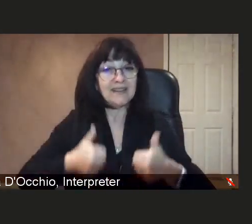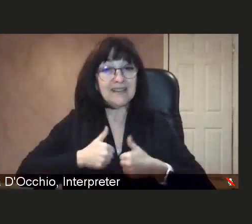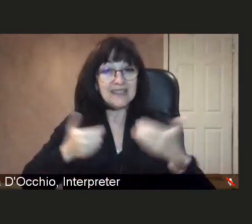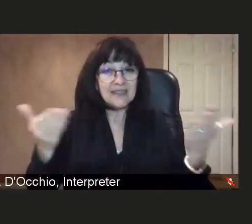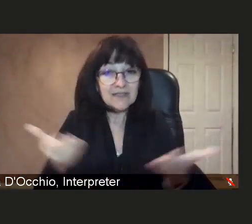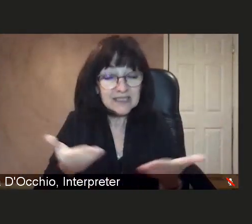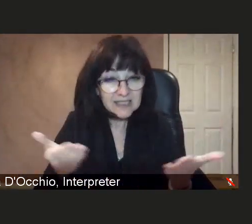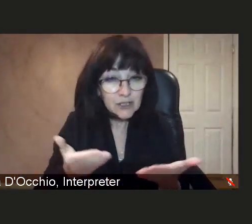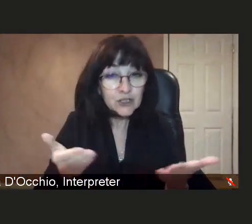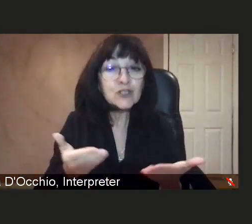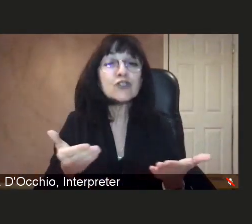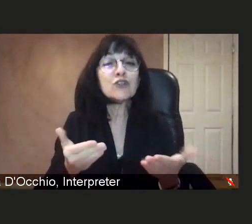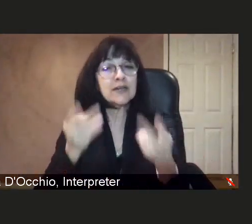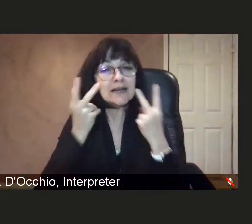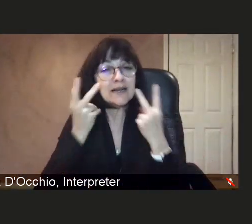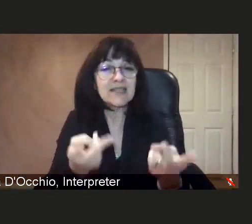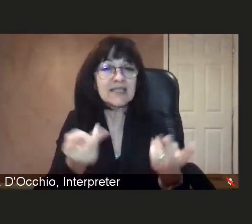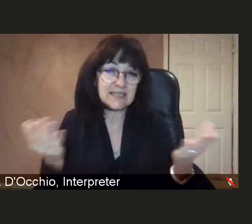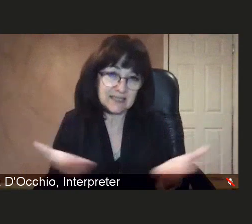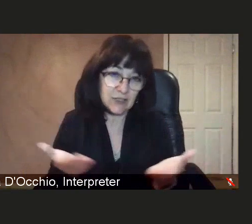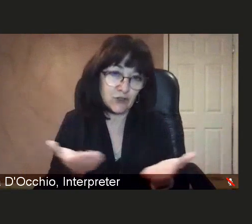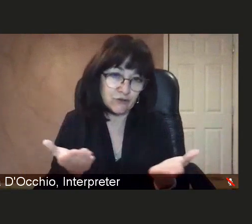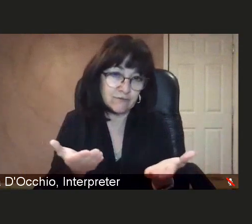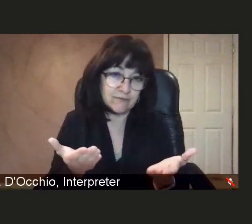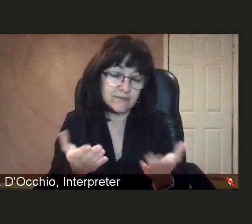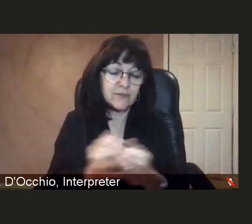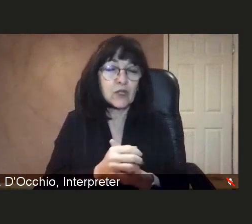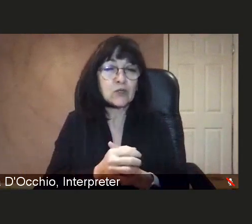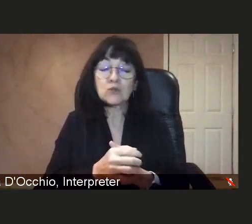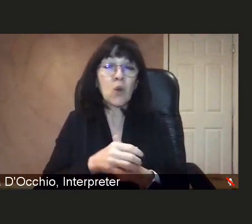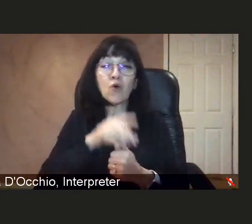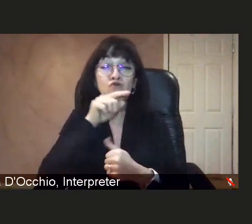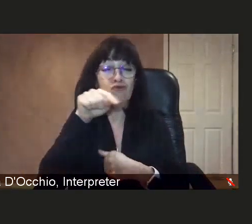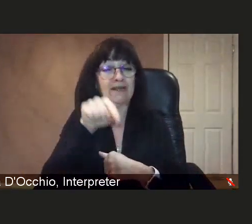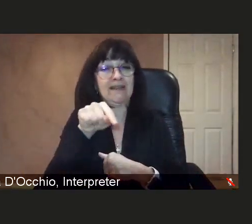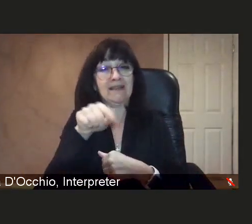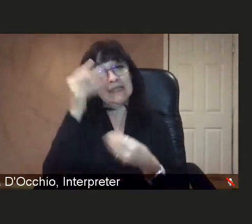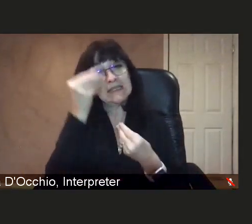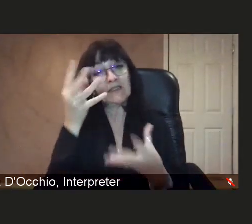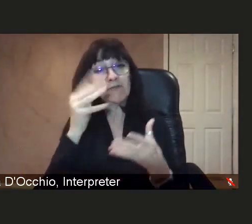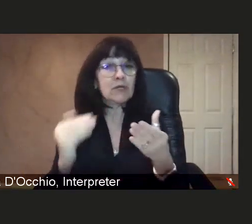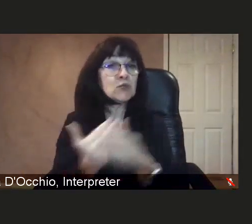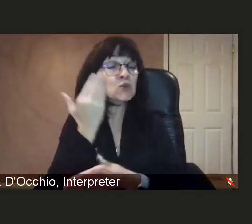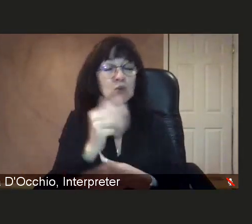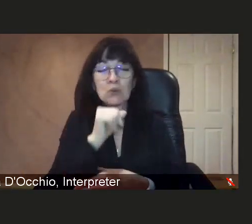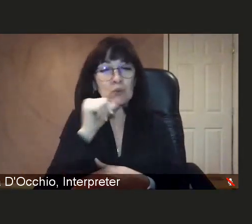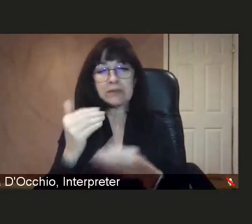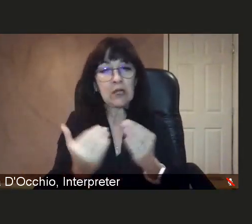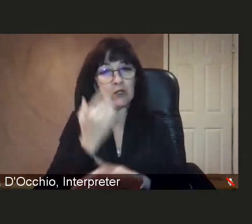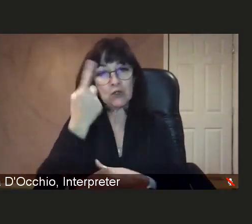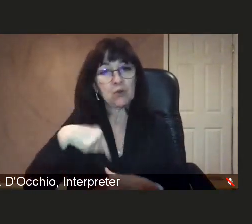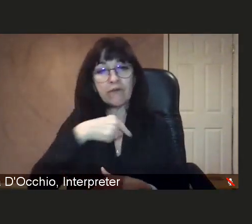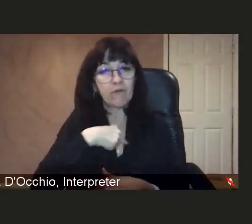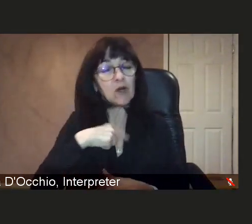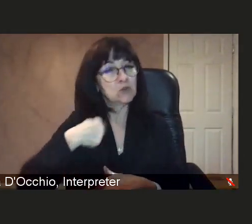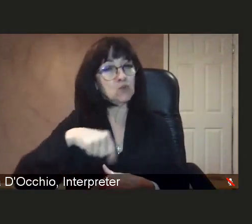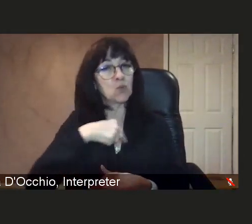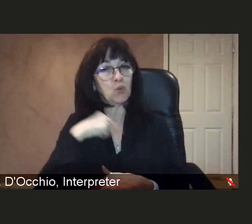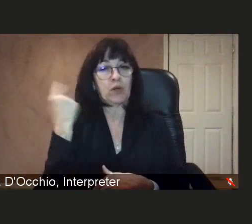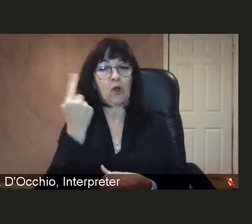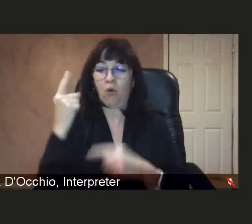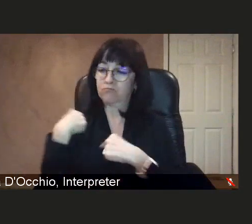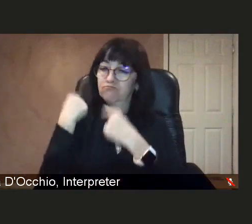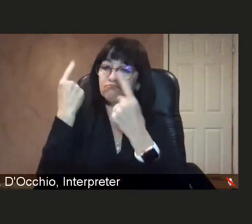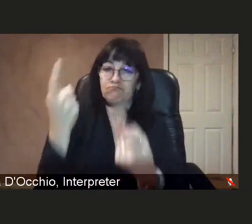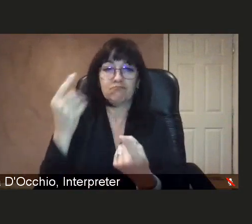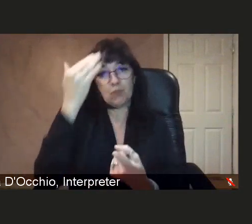this is nothing new for us to share and understand how we take care of all the people that enjoy the